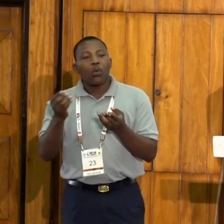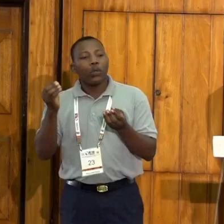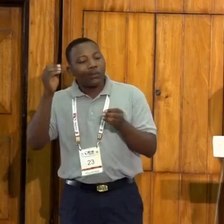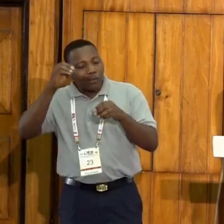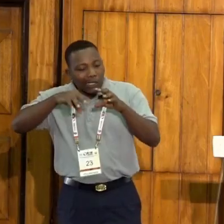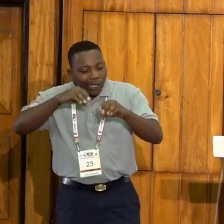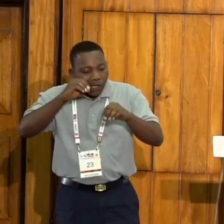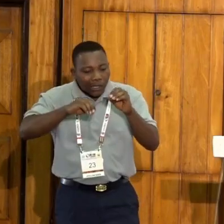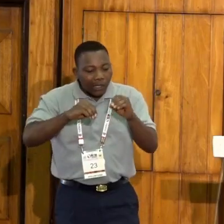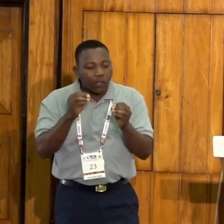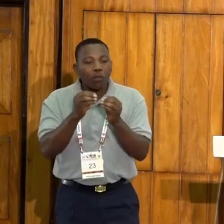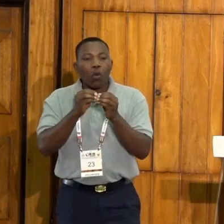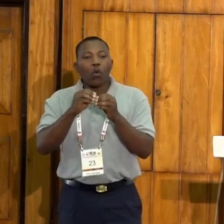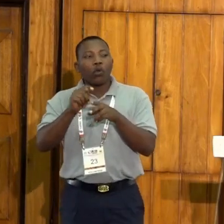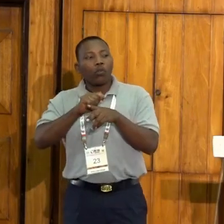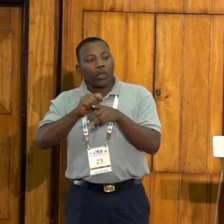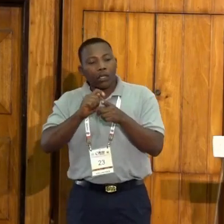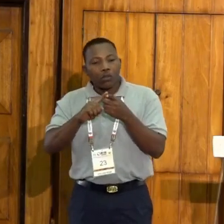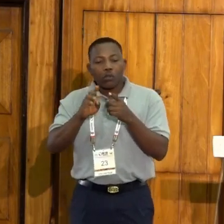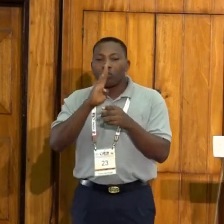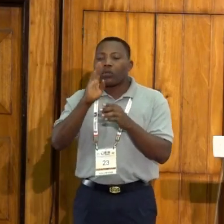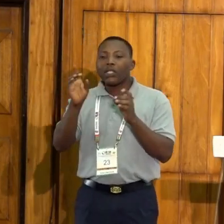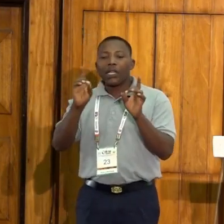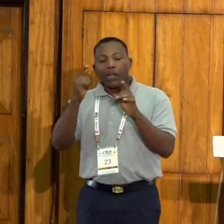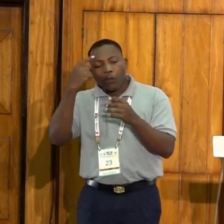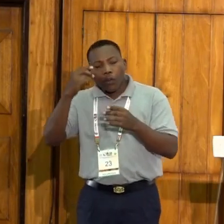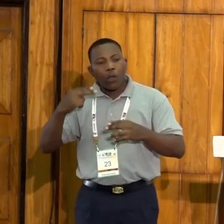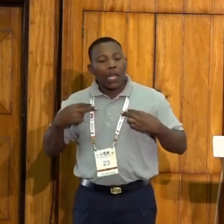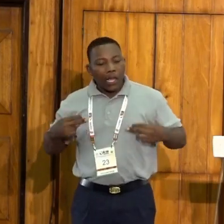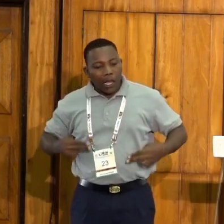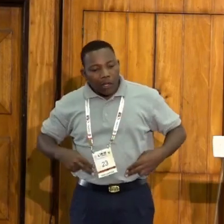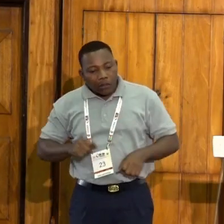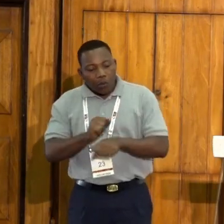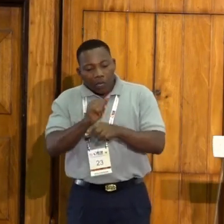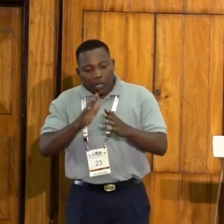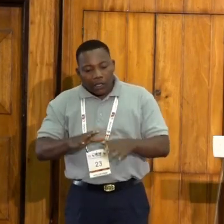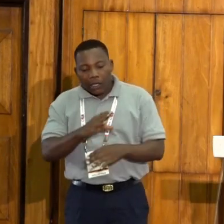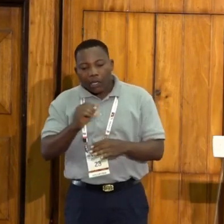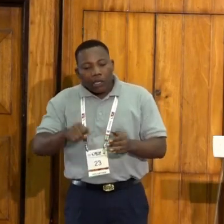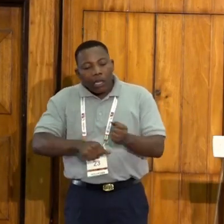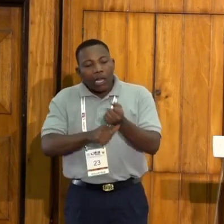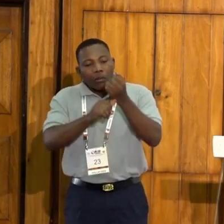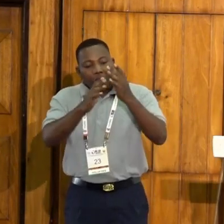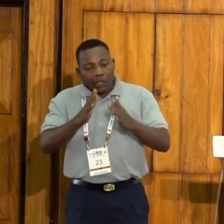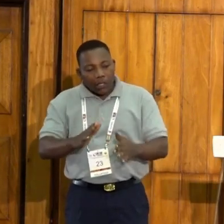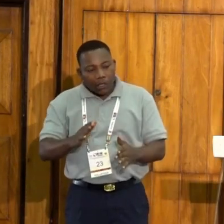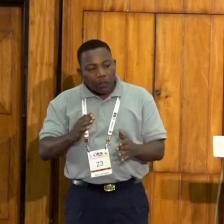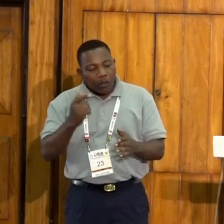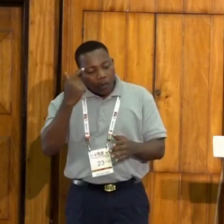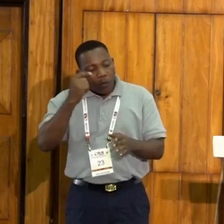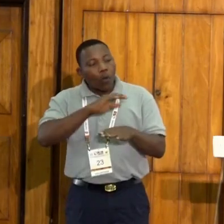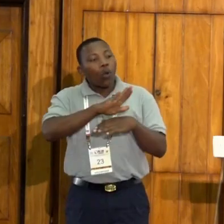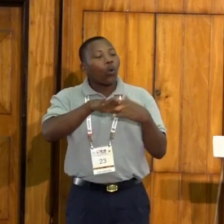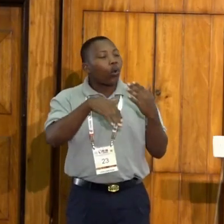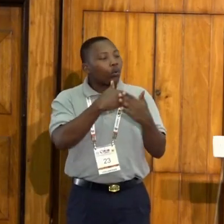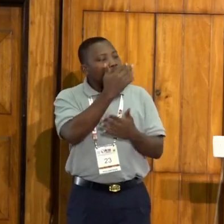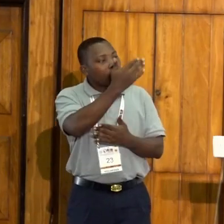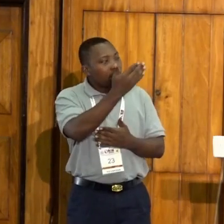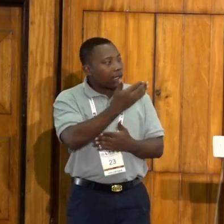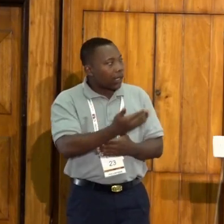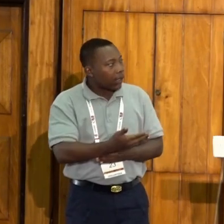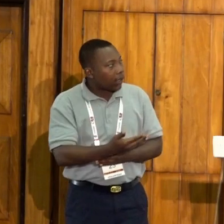building to be done for the health workers and maybe even the administrators of these faith-based